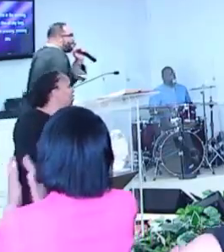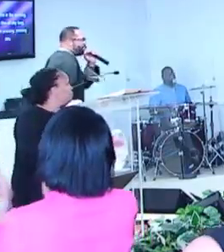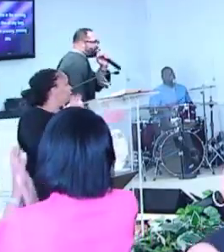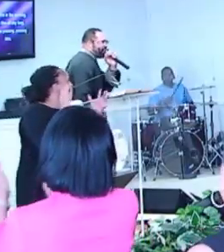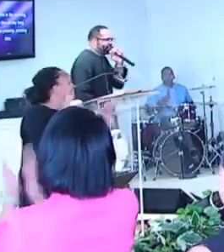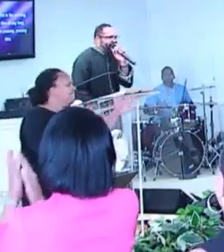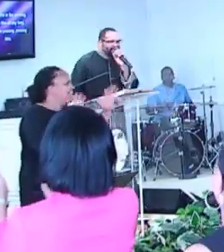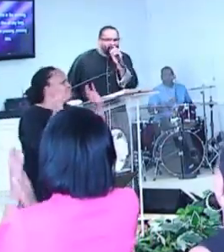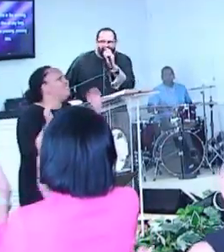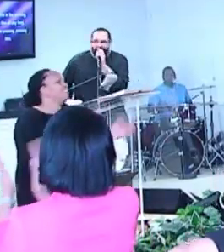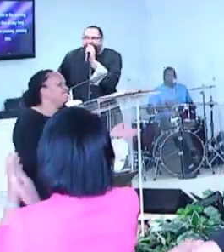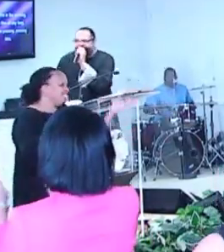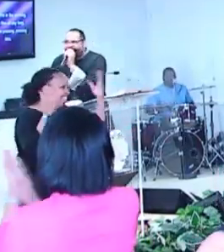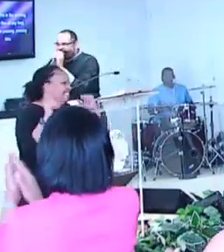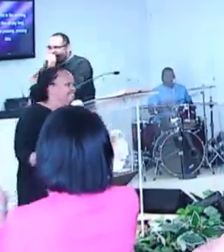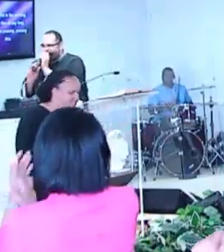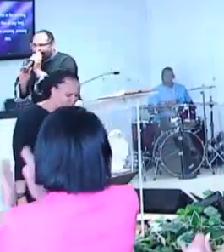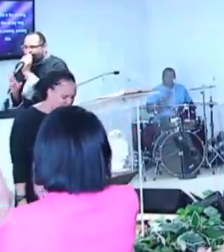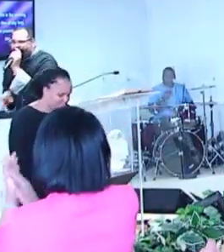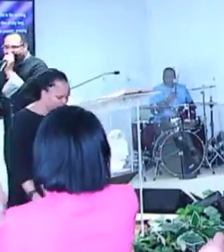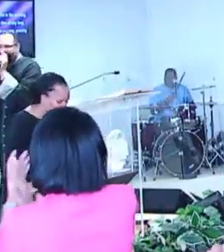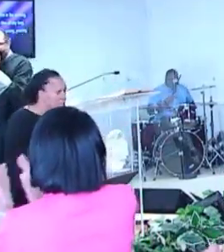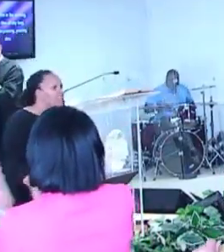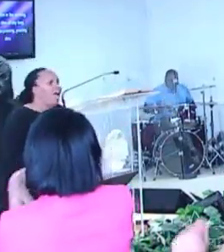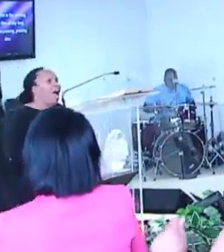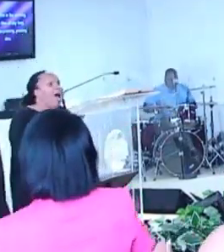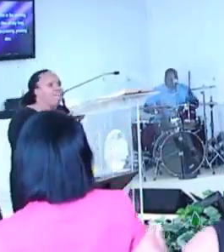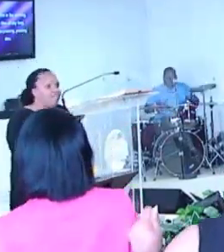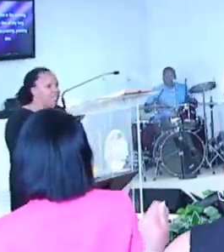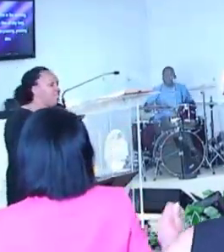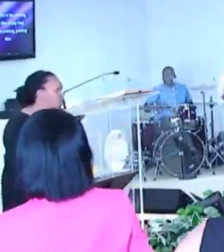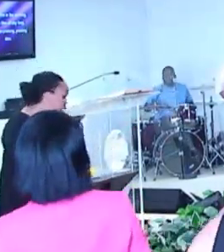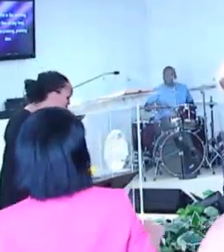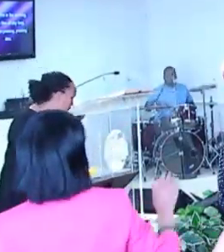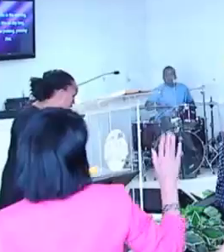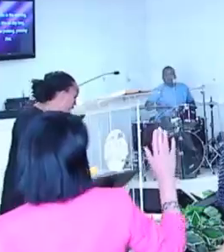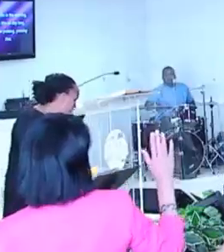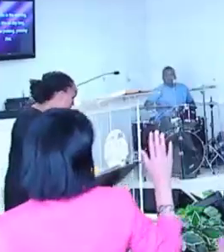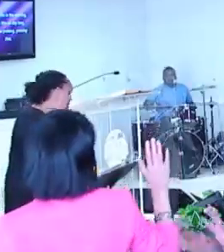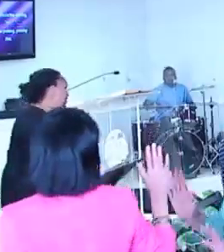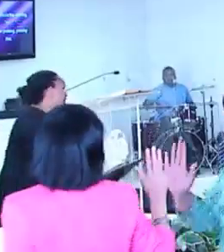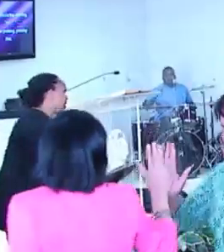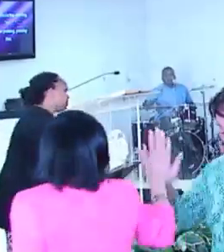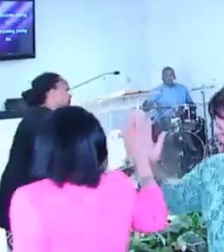then get up out of your seat and find somebody and I find them and tell them I feel